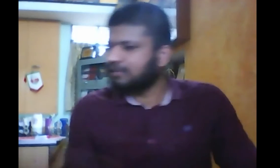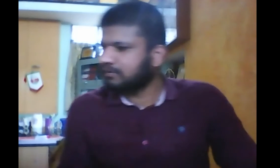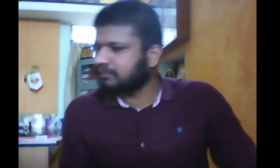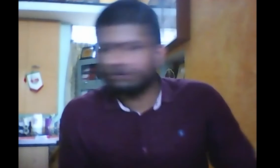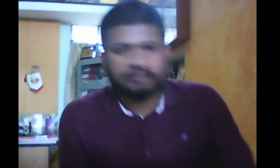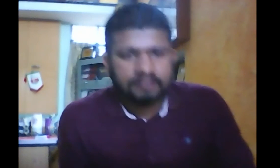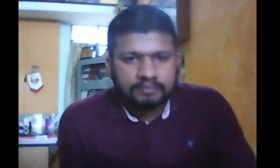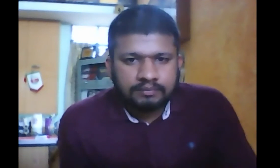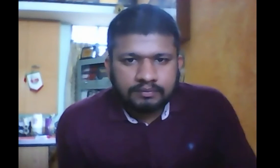We.